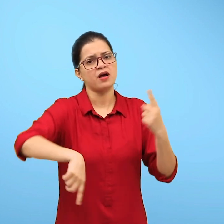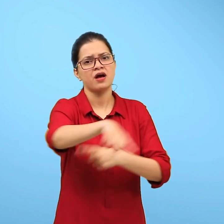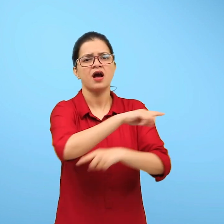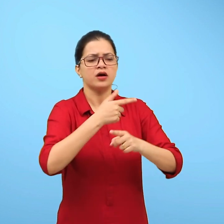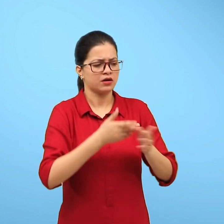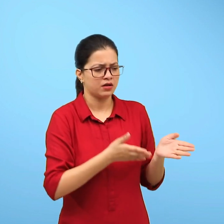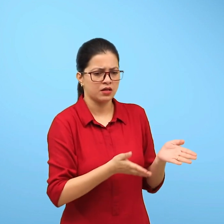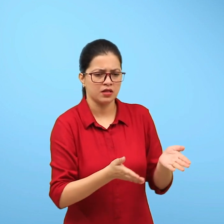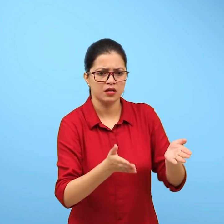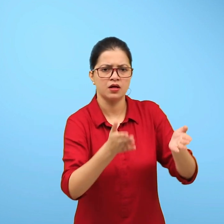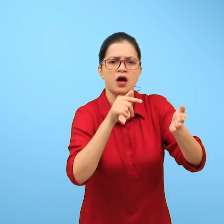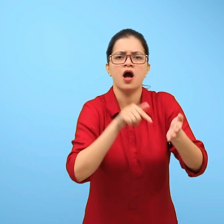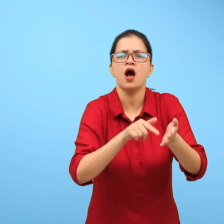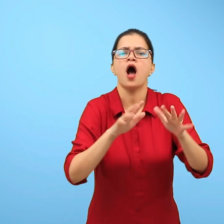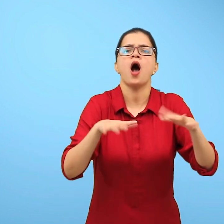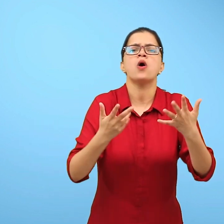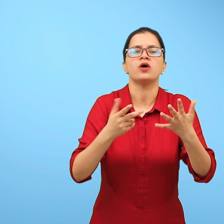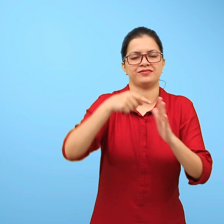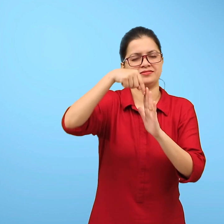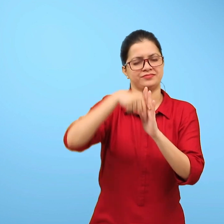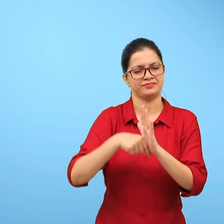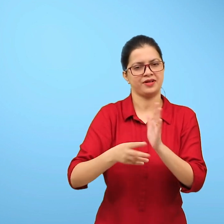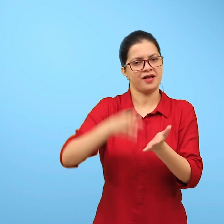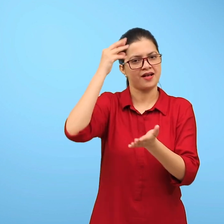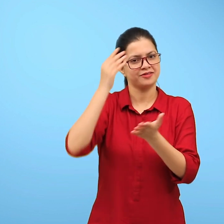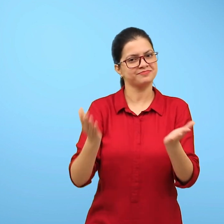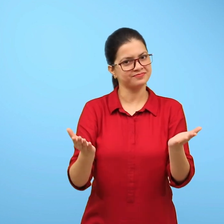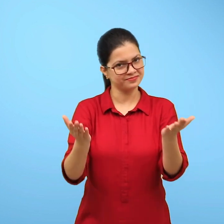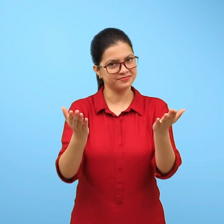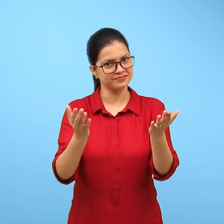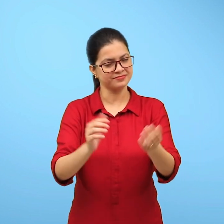That is, the gait of some animals.